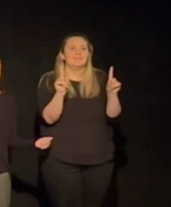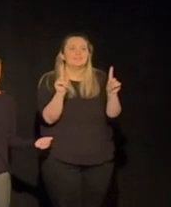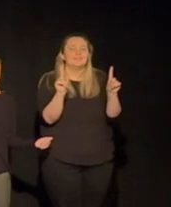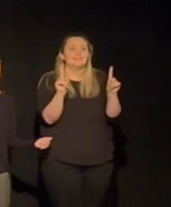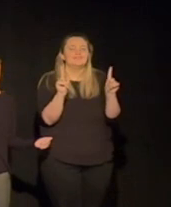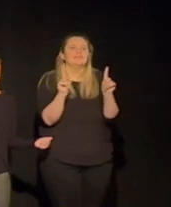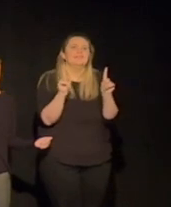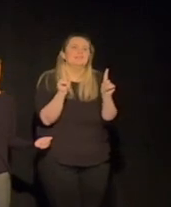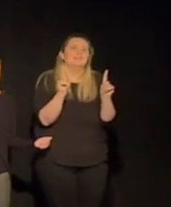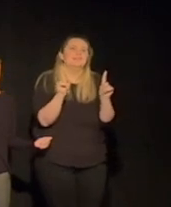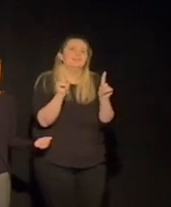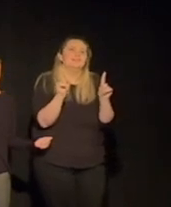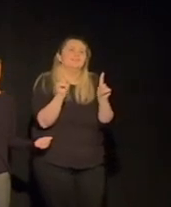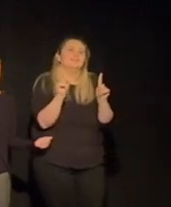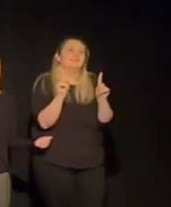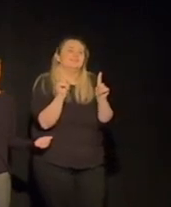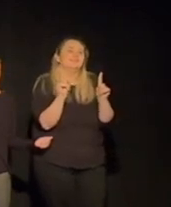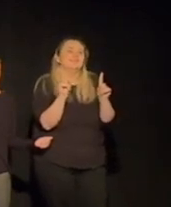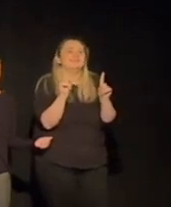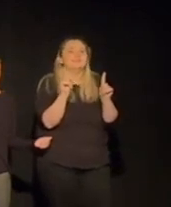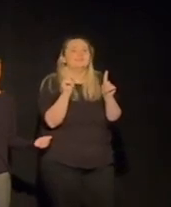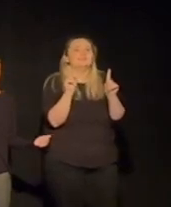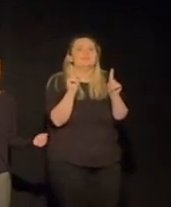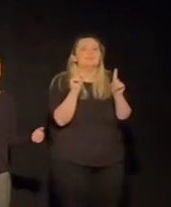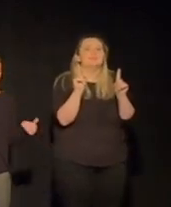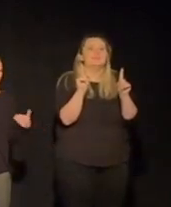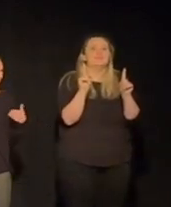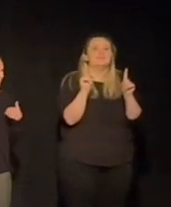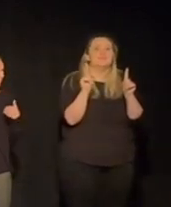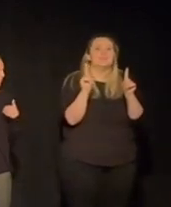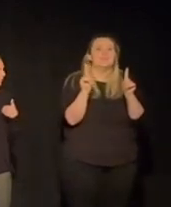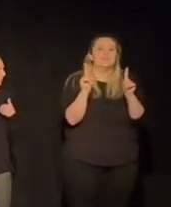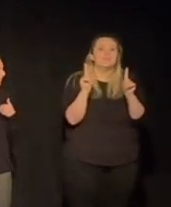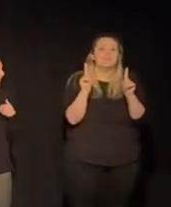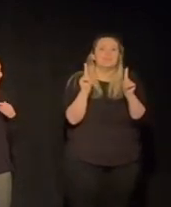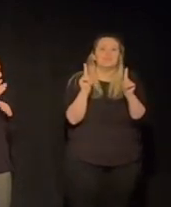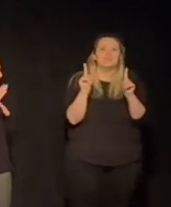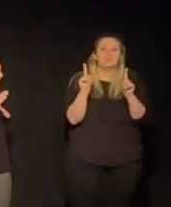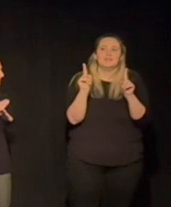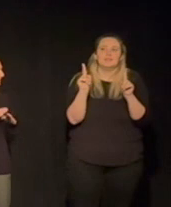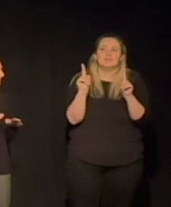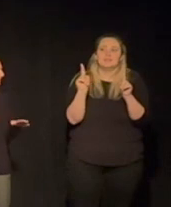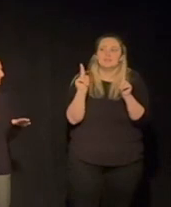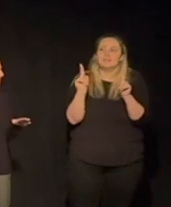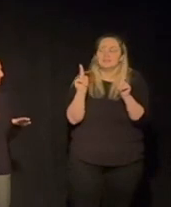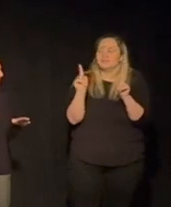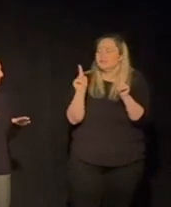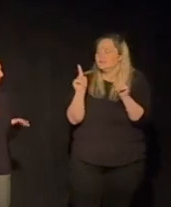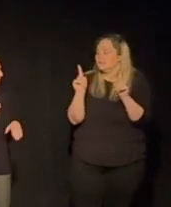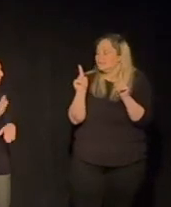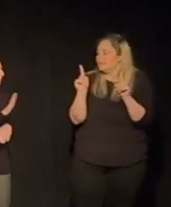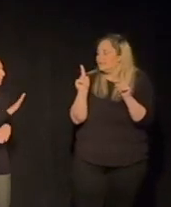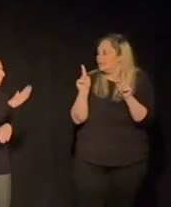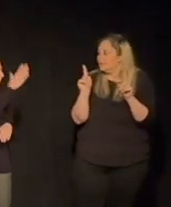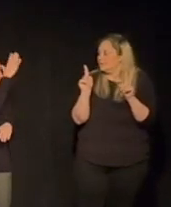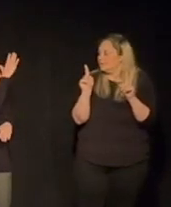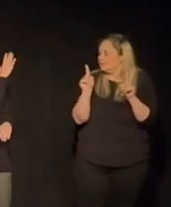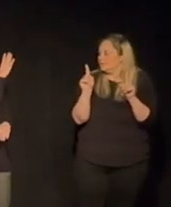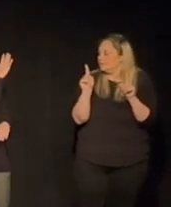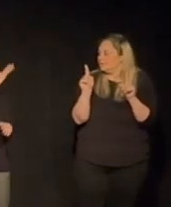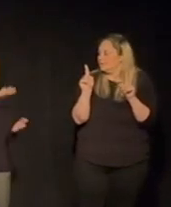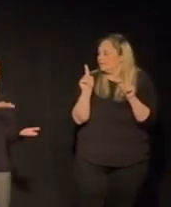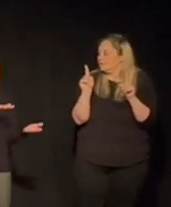You already have them, though, don't you? Your father, he's